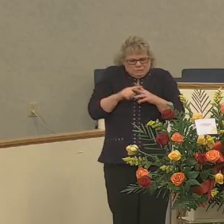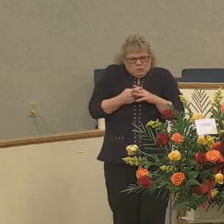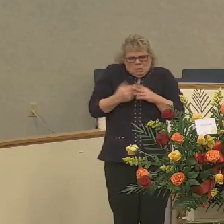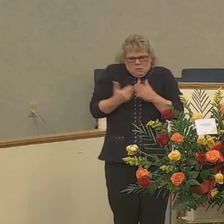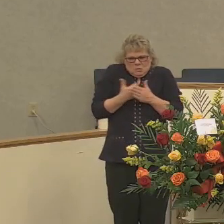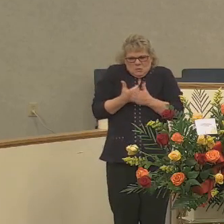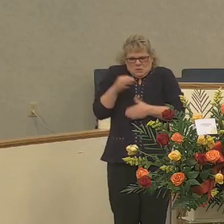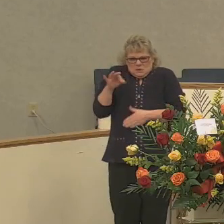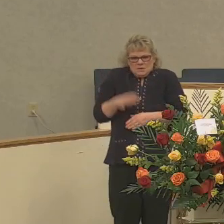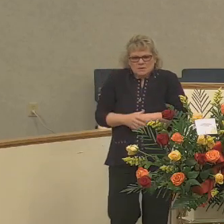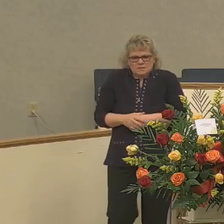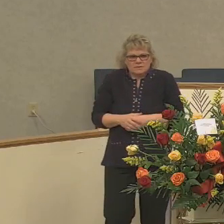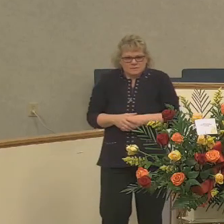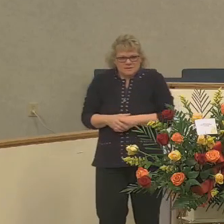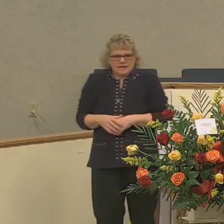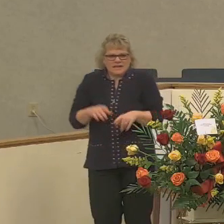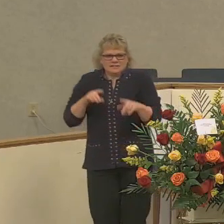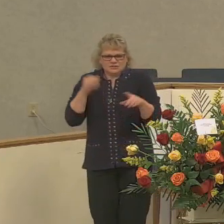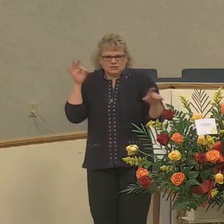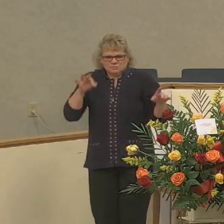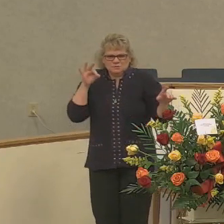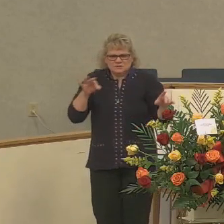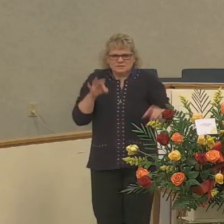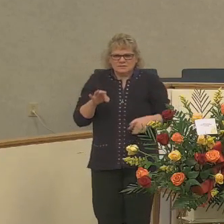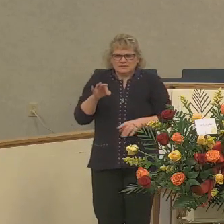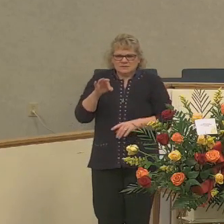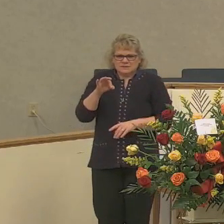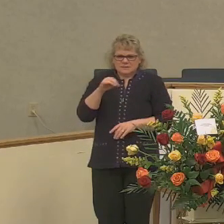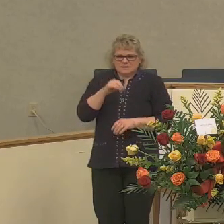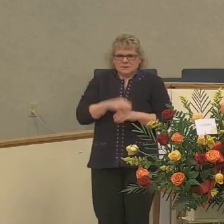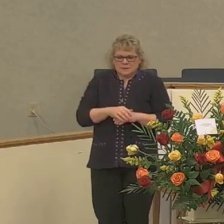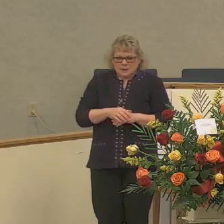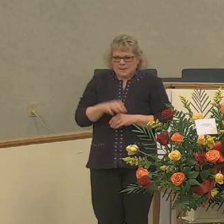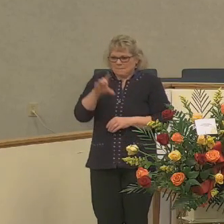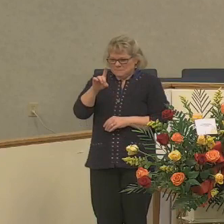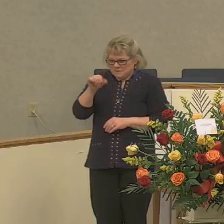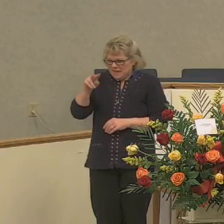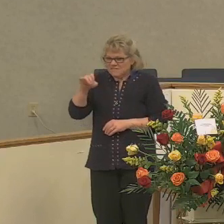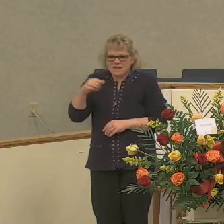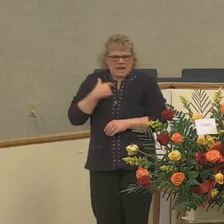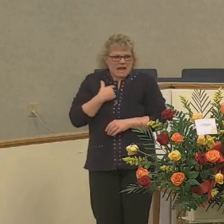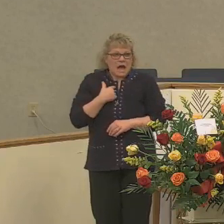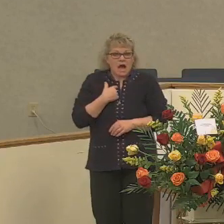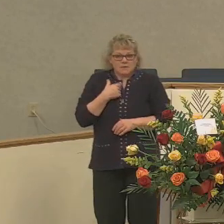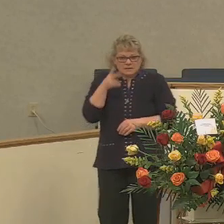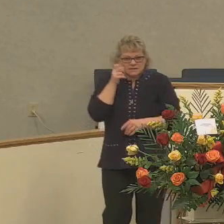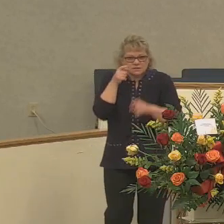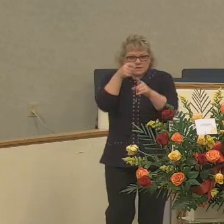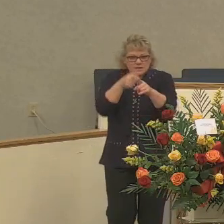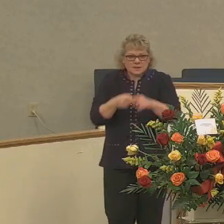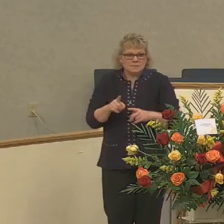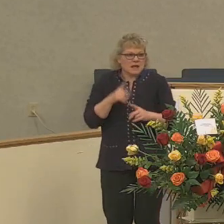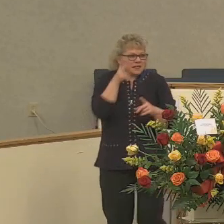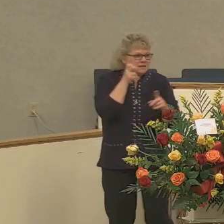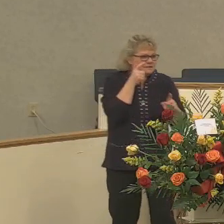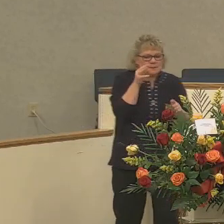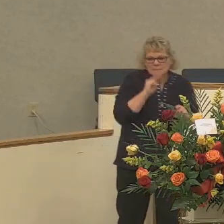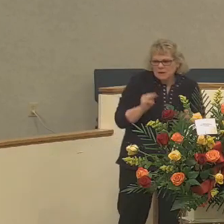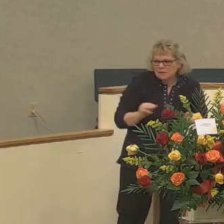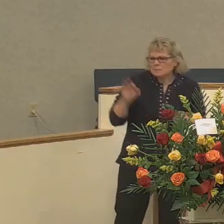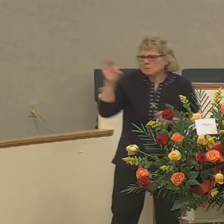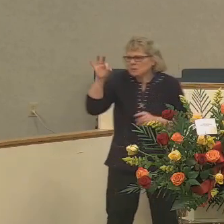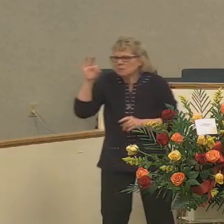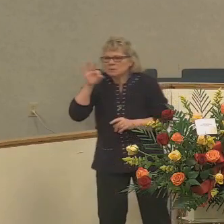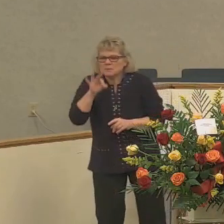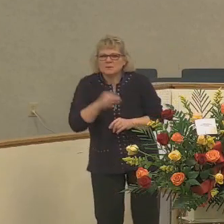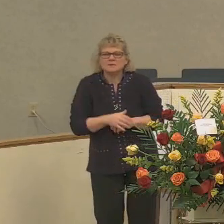Brother Virgil, you were there. He just started. Brother David, you guys both just started. I would listen to you. I would listen to Brother Marion. I'd